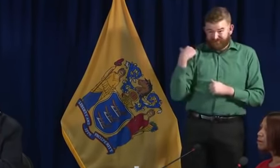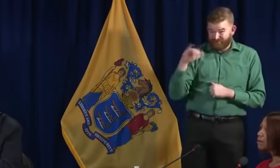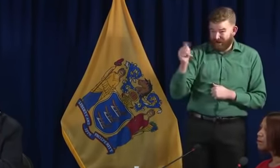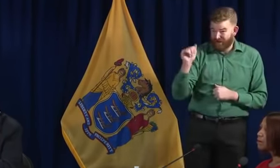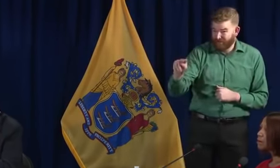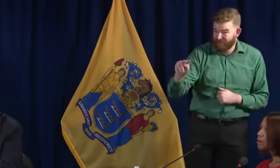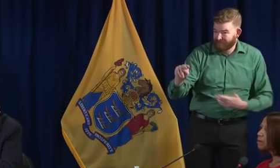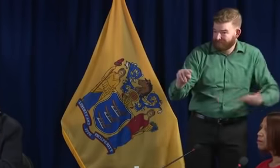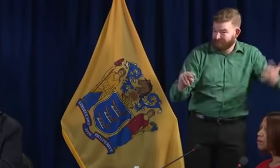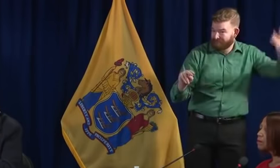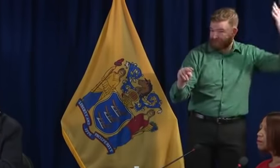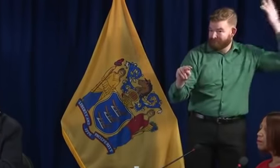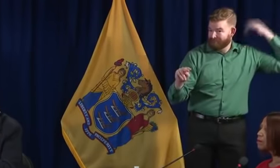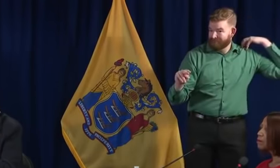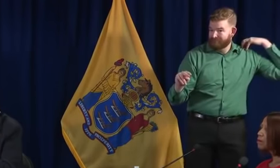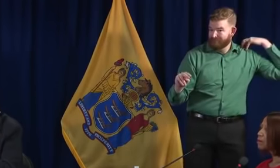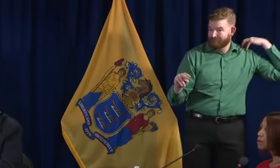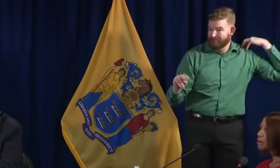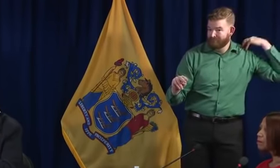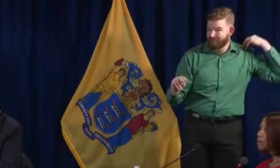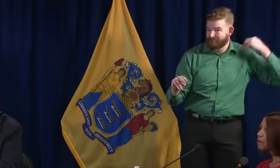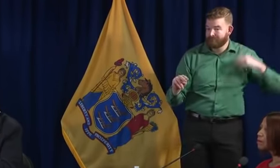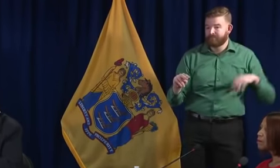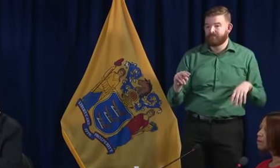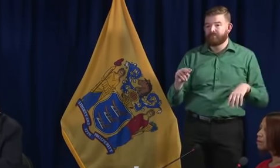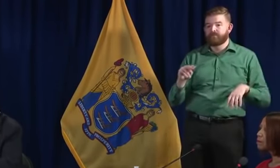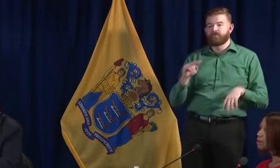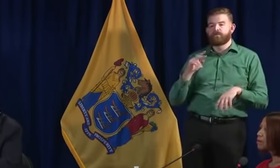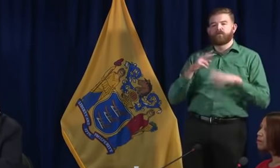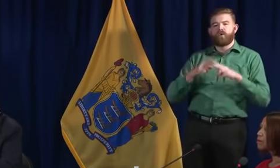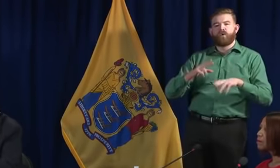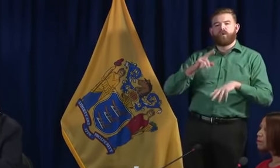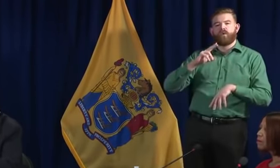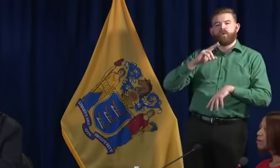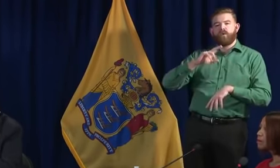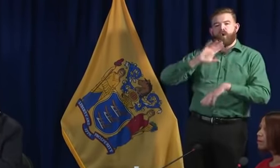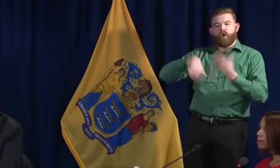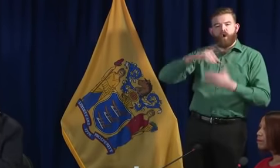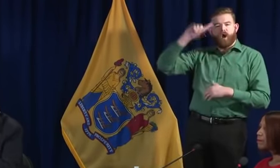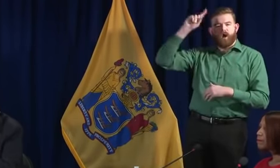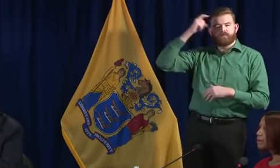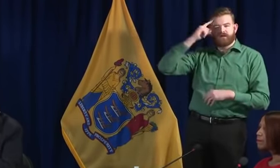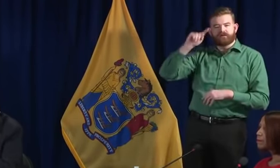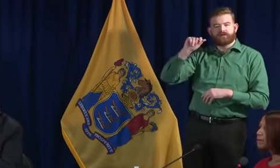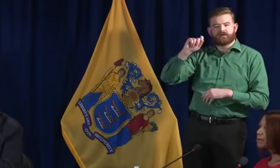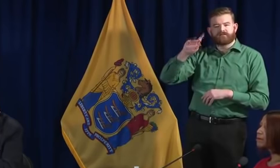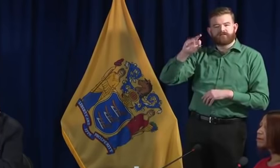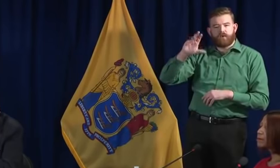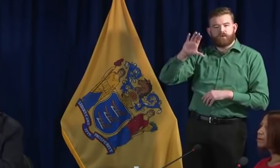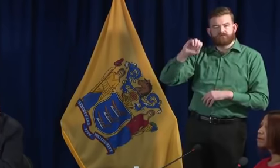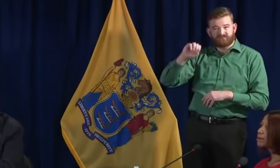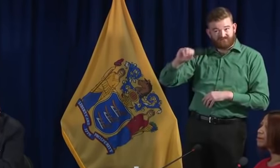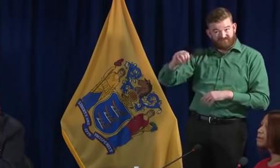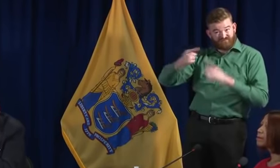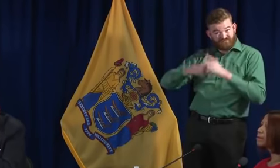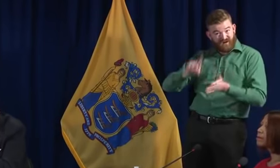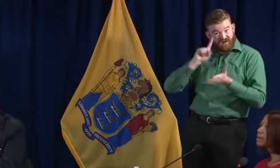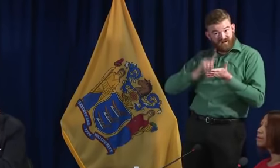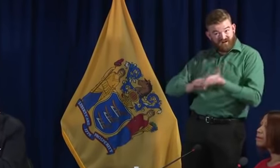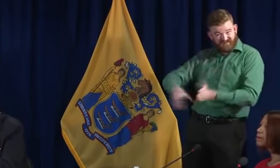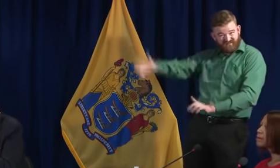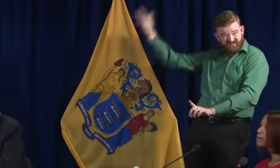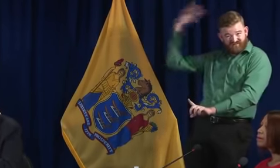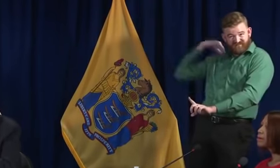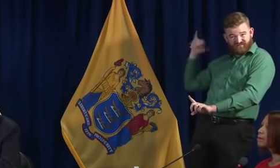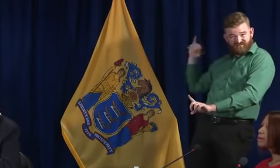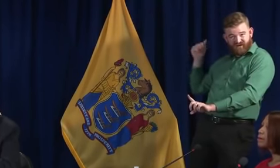or 3rd. Here we are on March 18th at every step of the way trying to stay out ahead of this thing, and obviously it is a